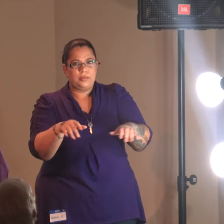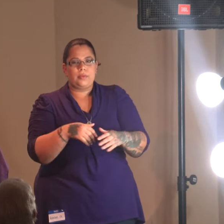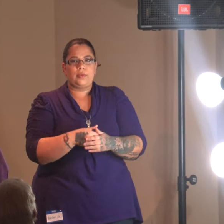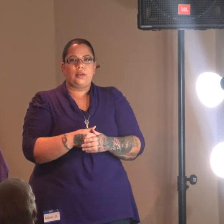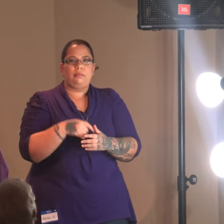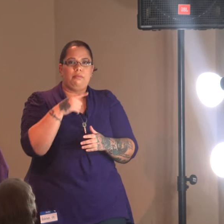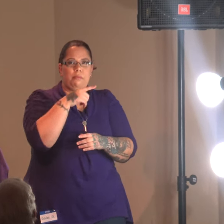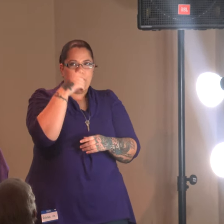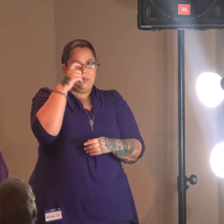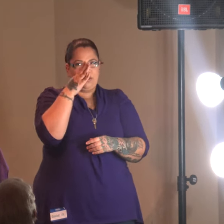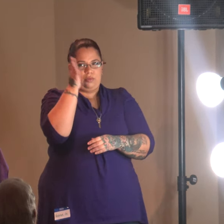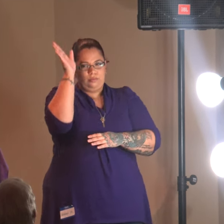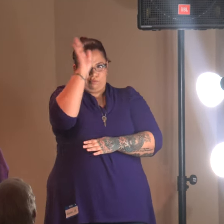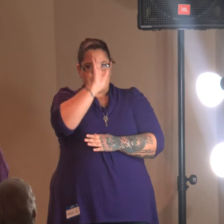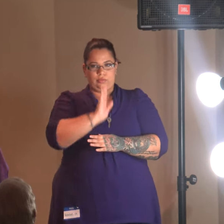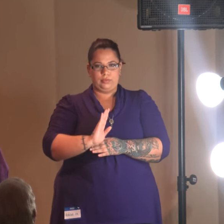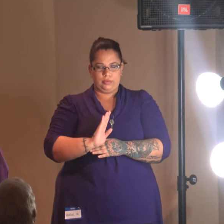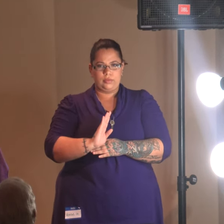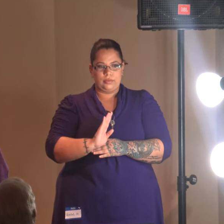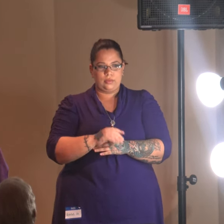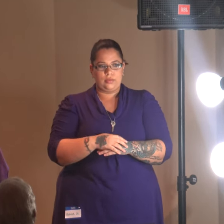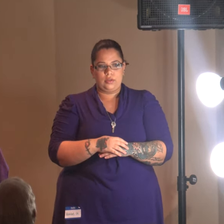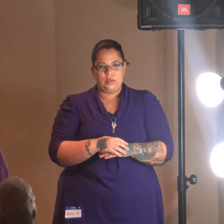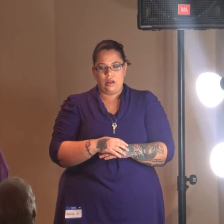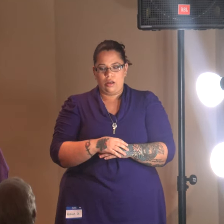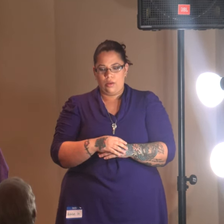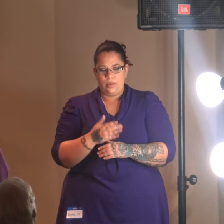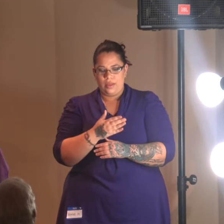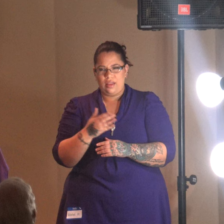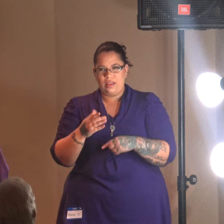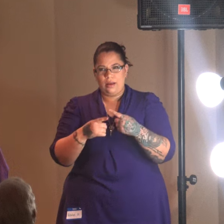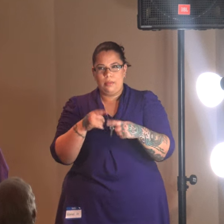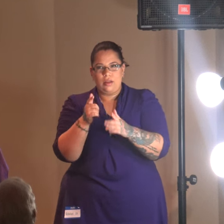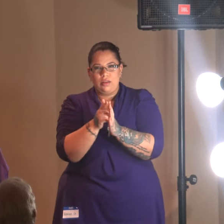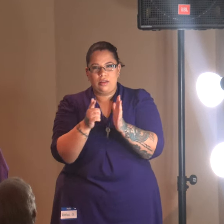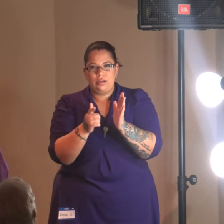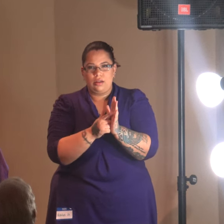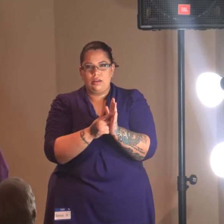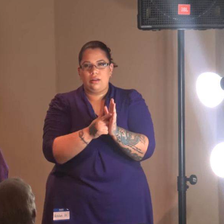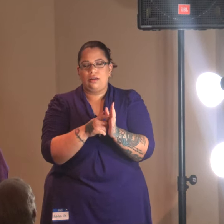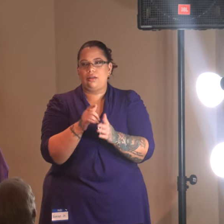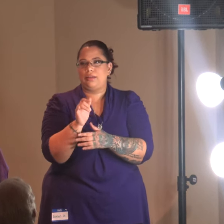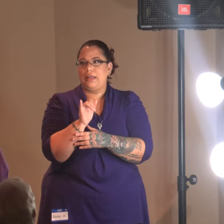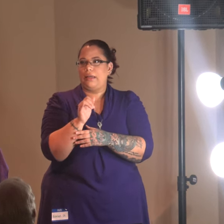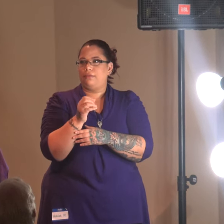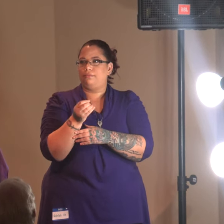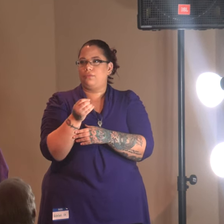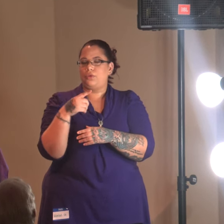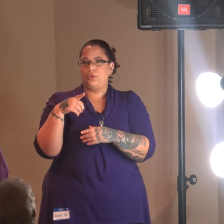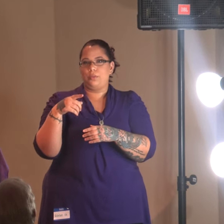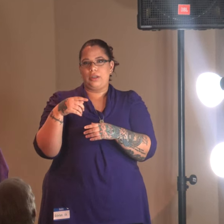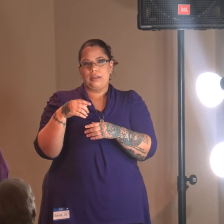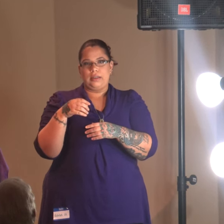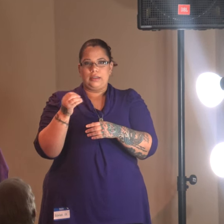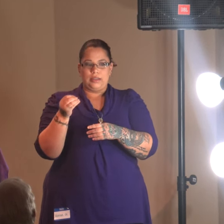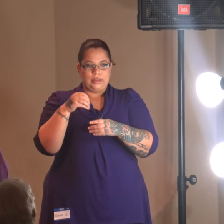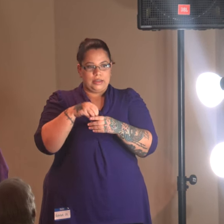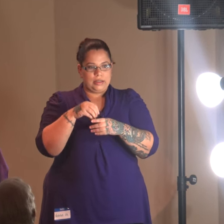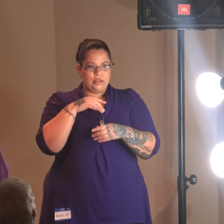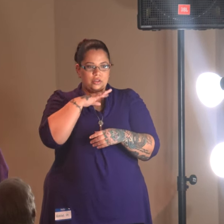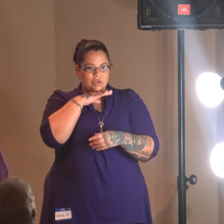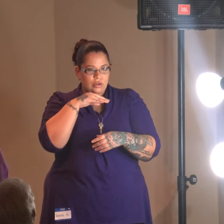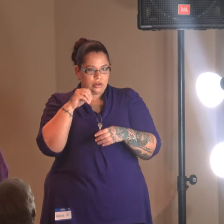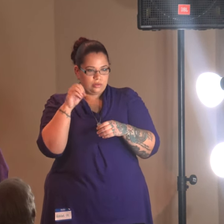about the law, right, is what you put into it, it's like soil. You put a seed in, right, into the soil, and it grows. If you put a